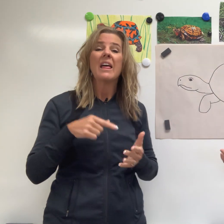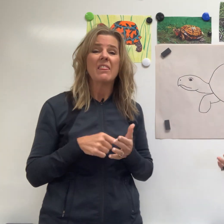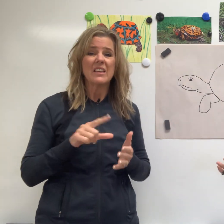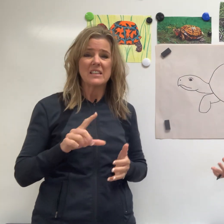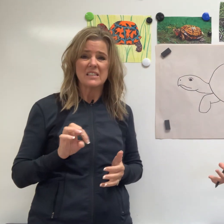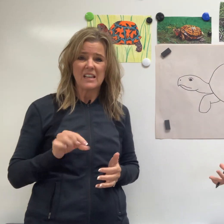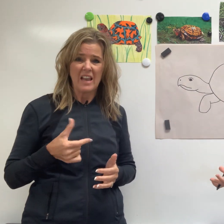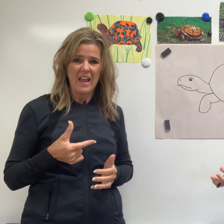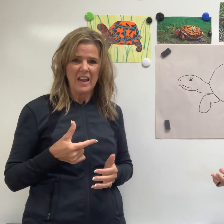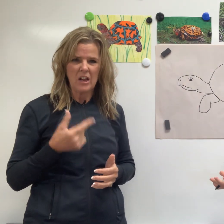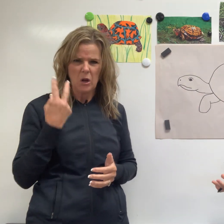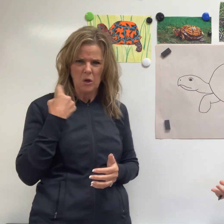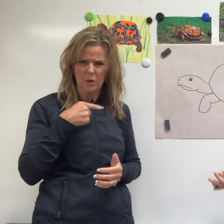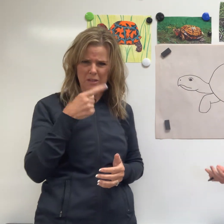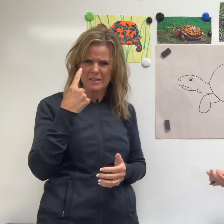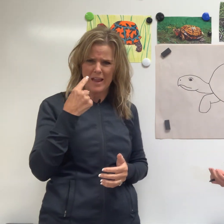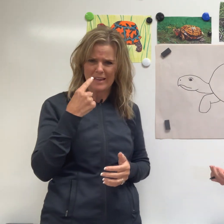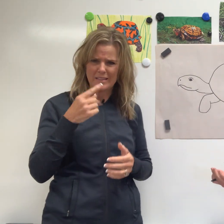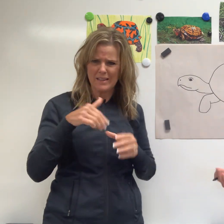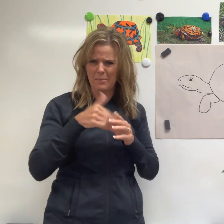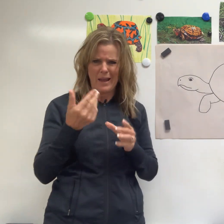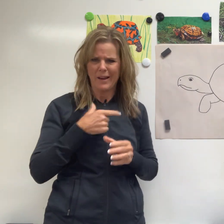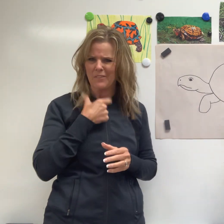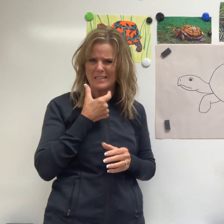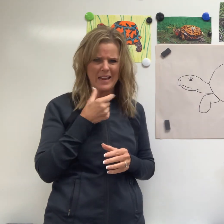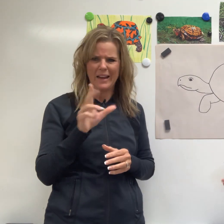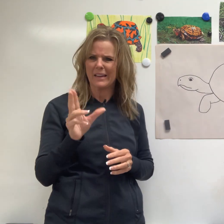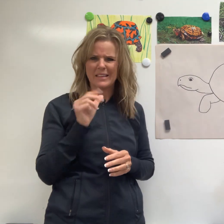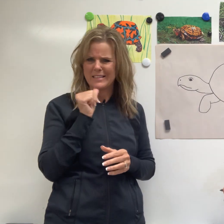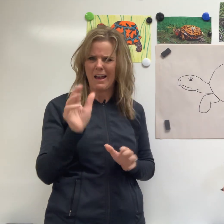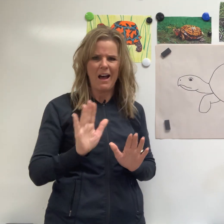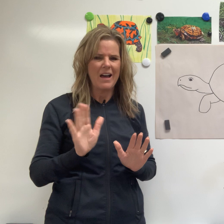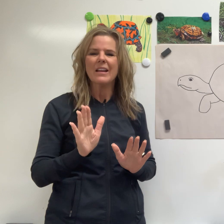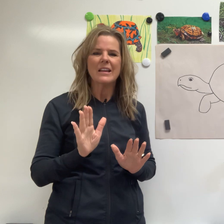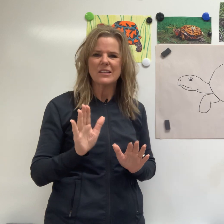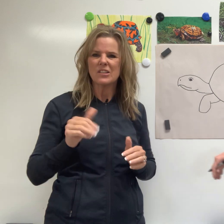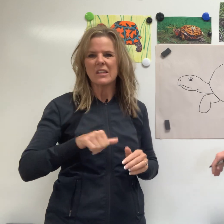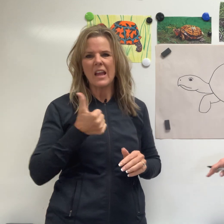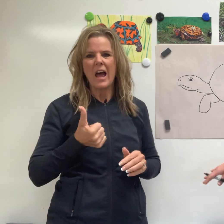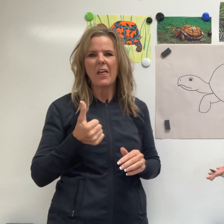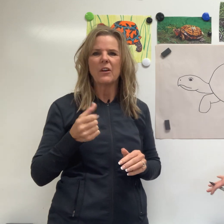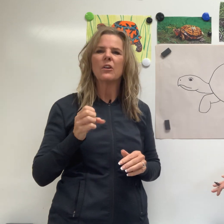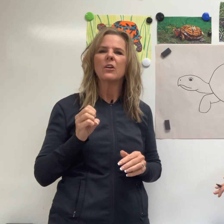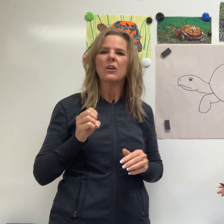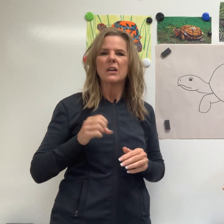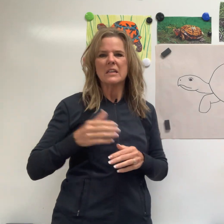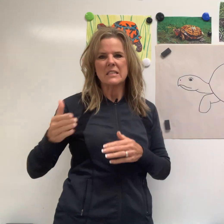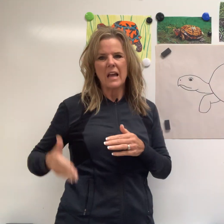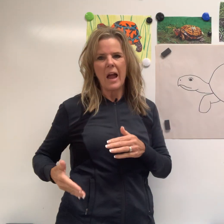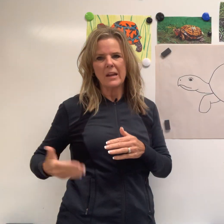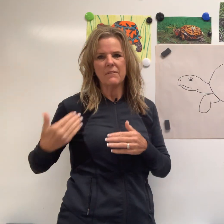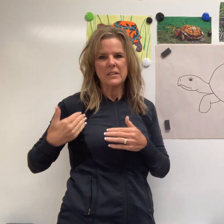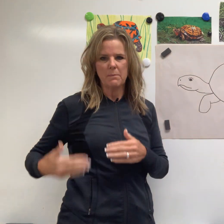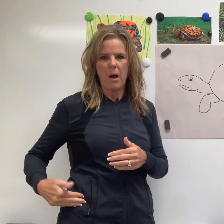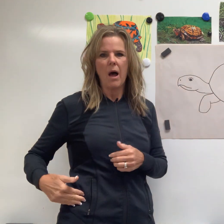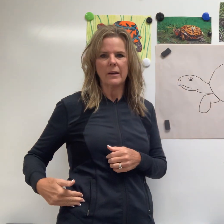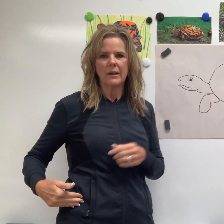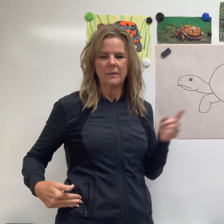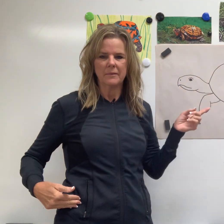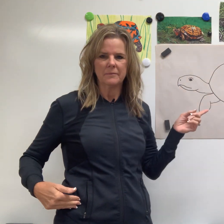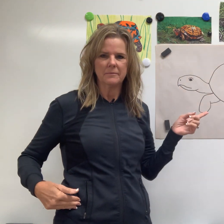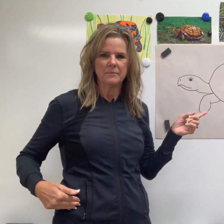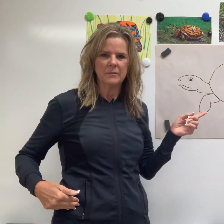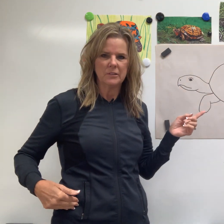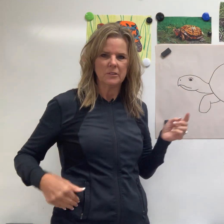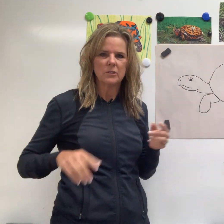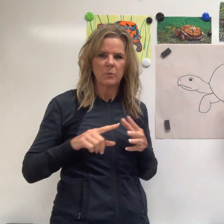kind of looks like it's coming out of his neck. It's not, of course, it's just on the other side of his body. It just kind of looks like it's coming out of his neck, so that's where we know